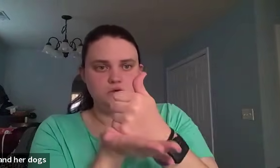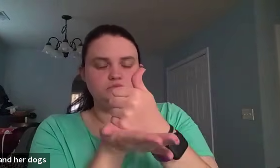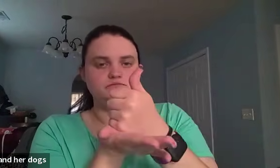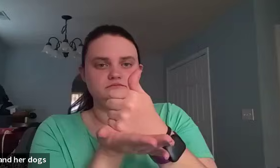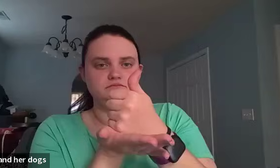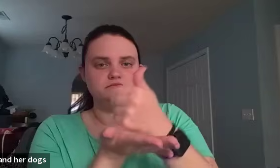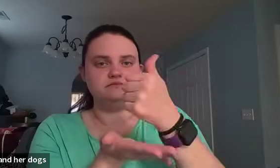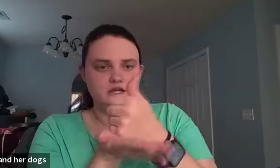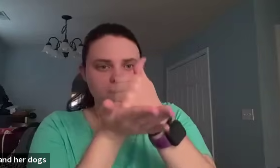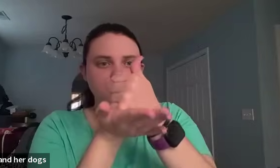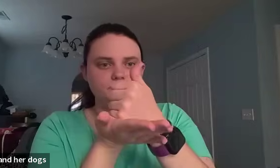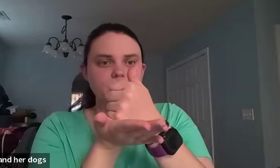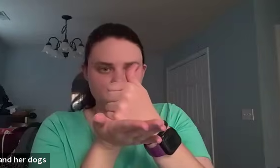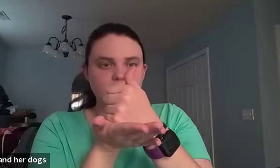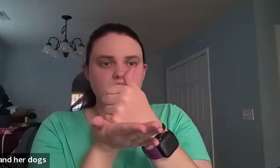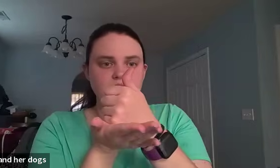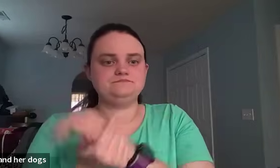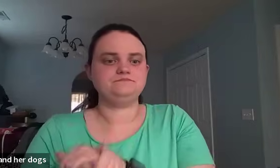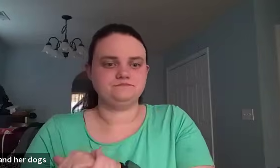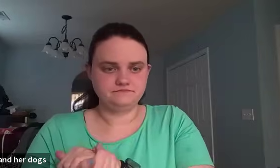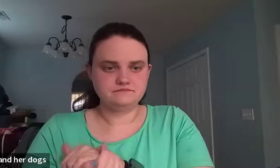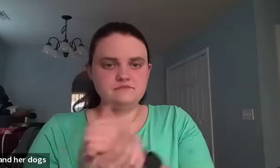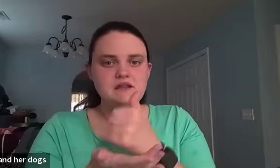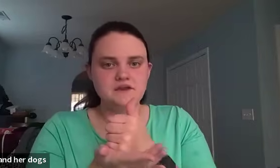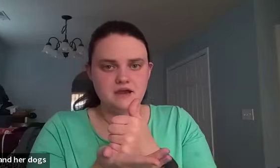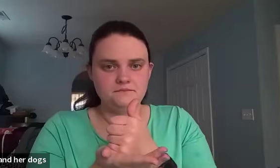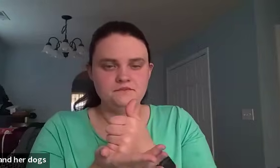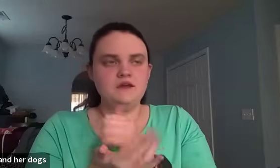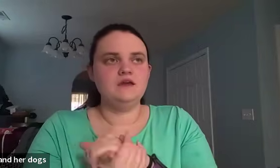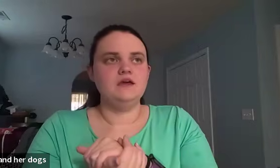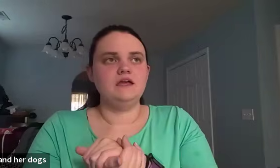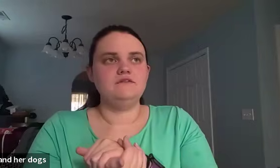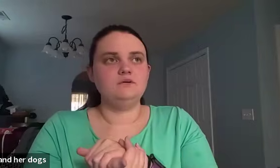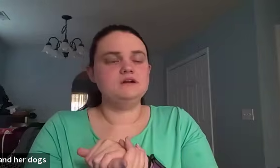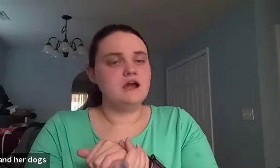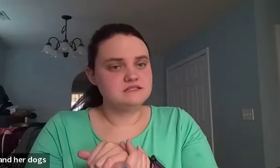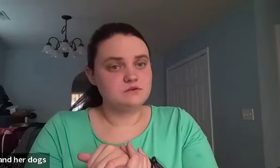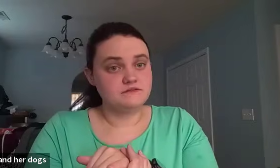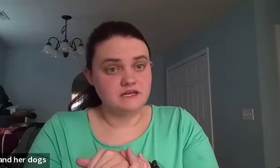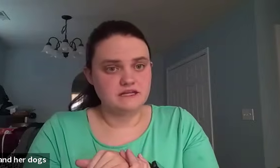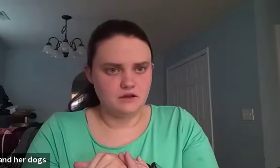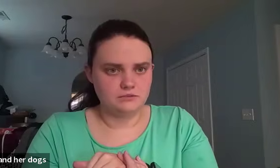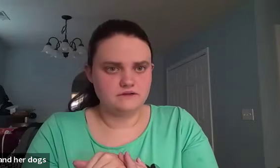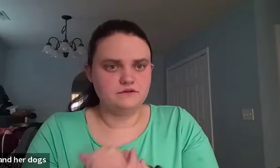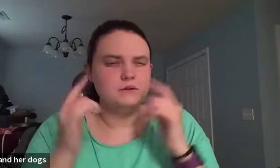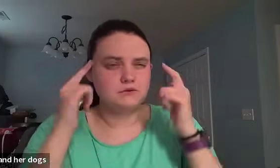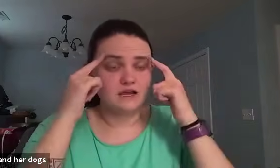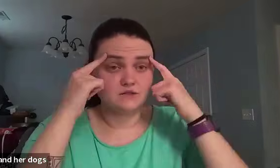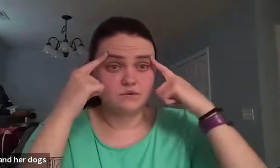help, help. Okay? Now, if you were to ask someone if they need help, if you remember last week, we